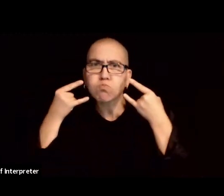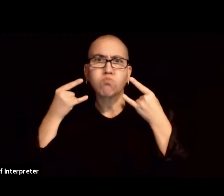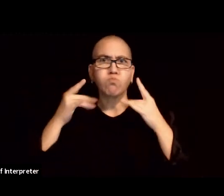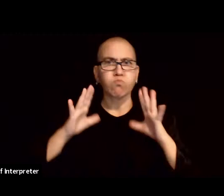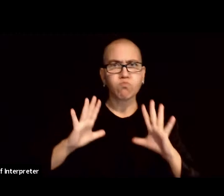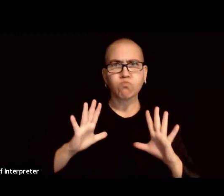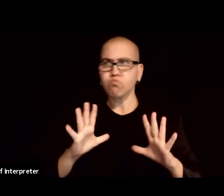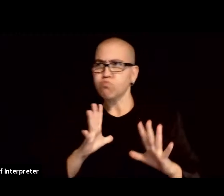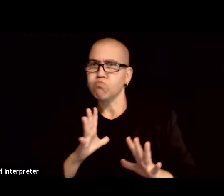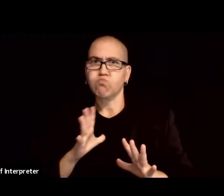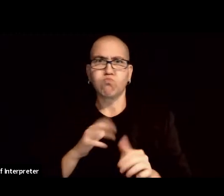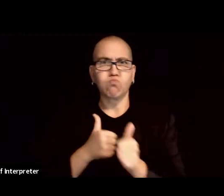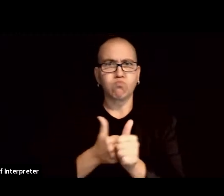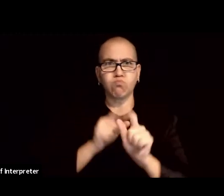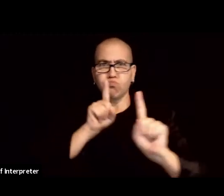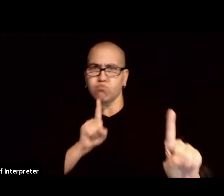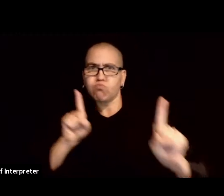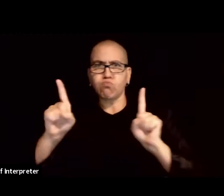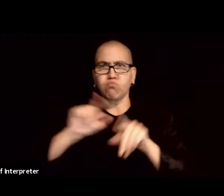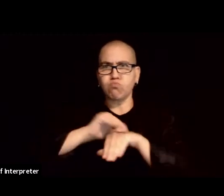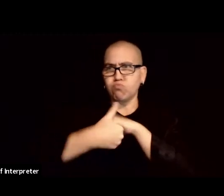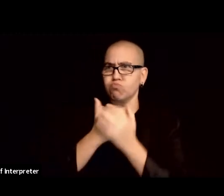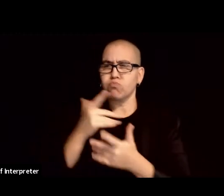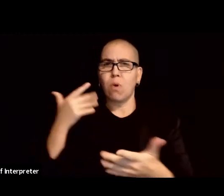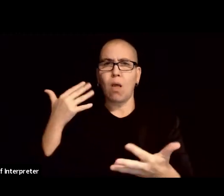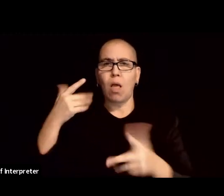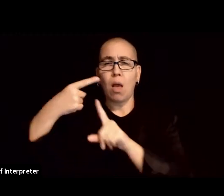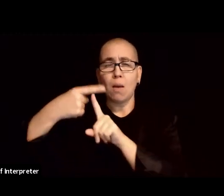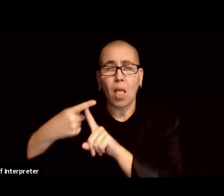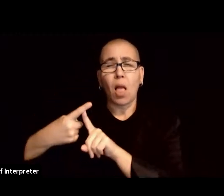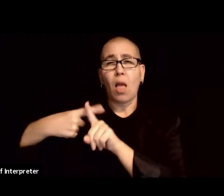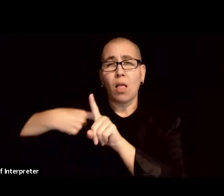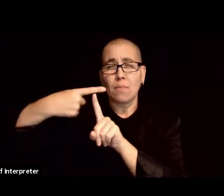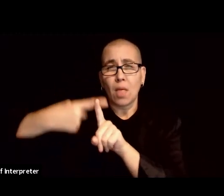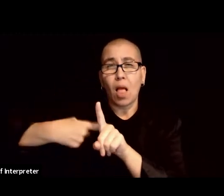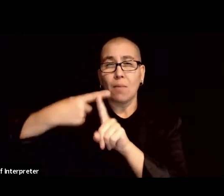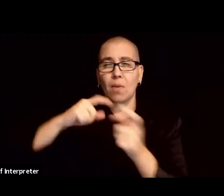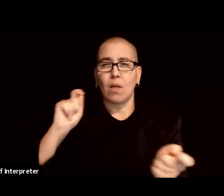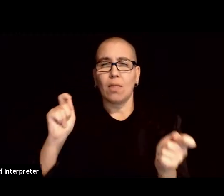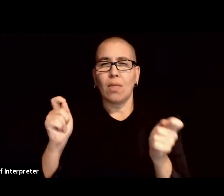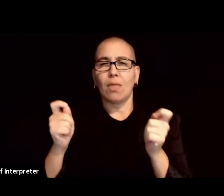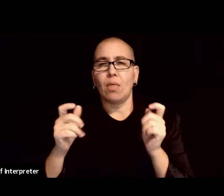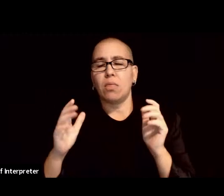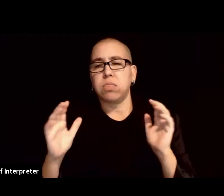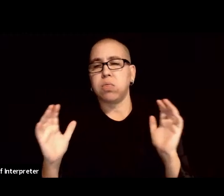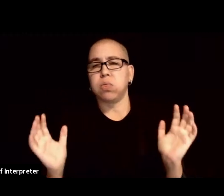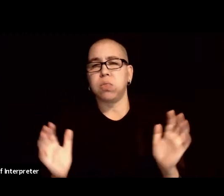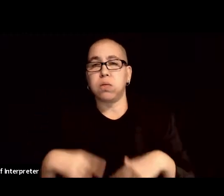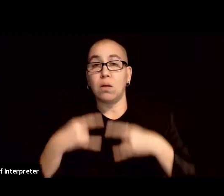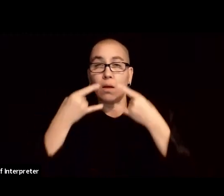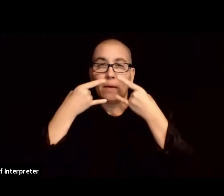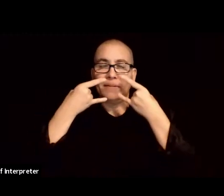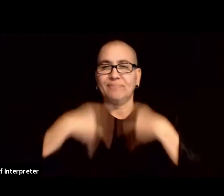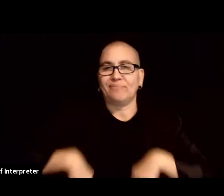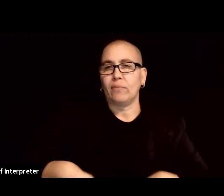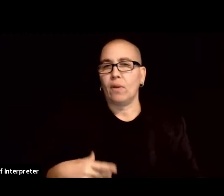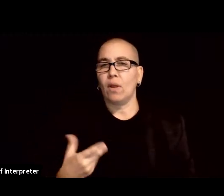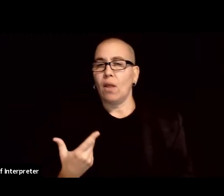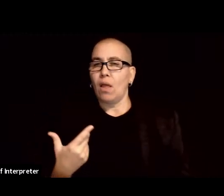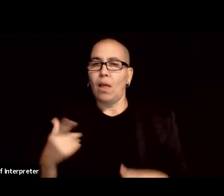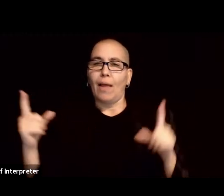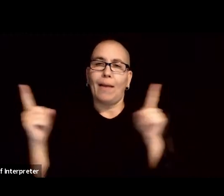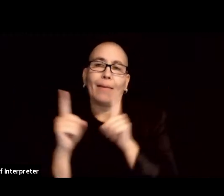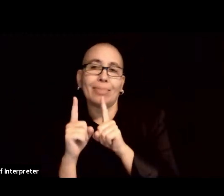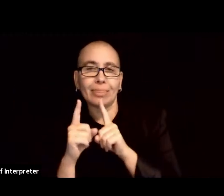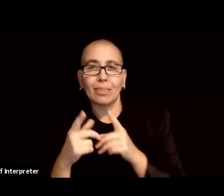about, from people who know they have it, and other people take it home. And that silent spread gets into our schools,